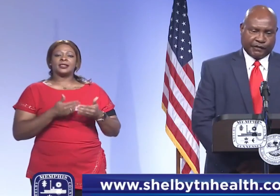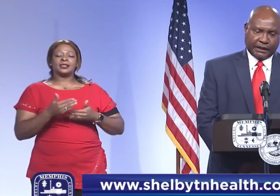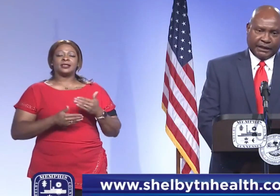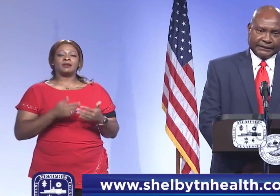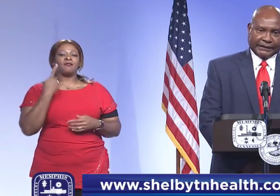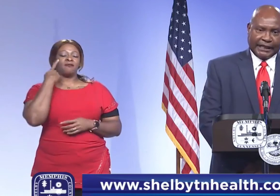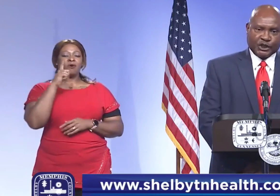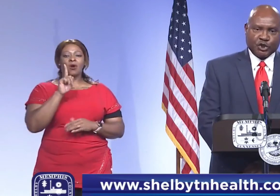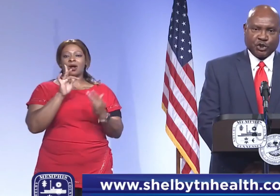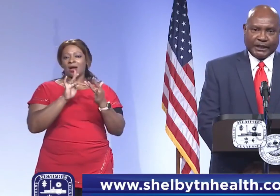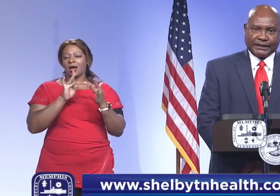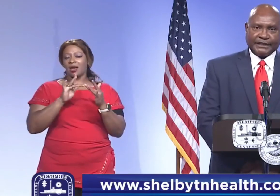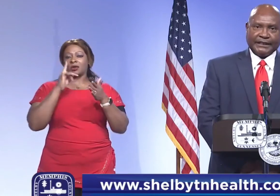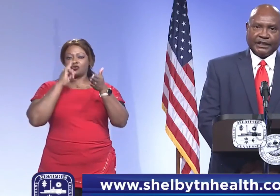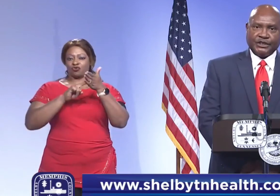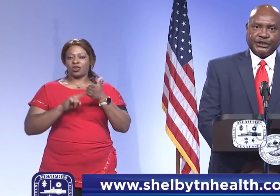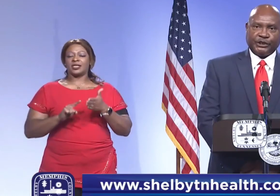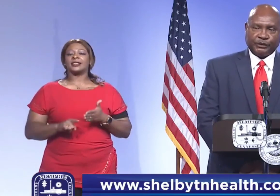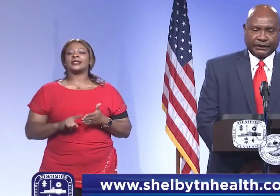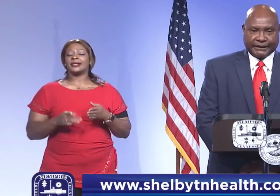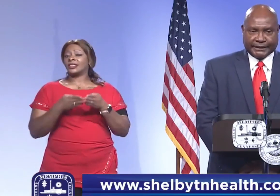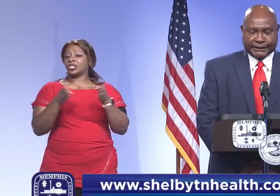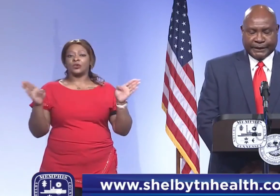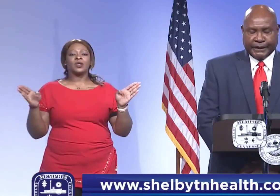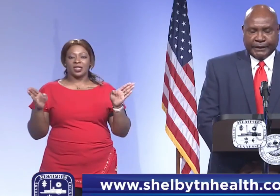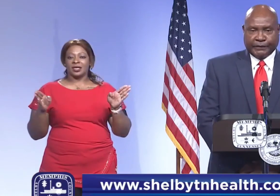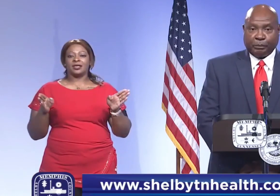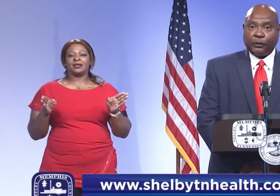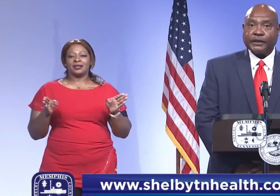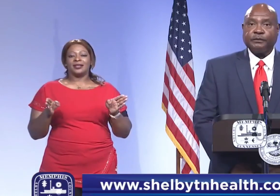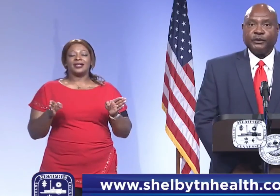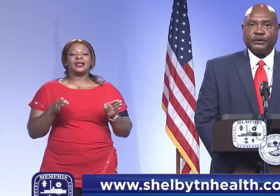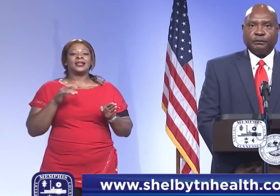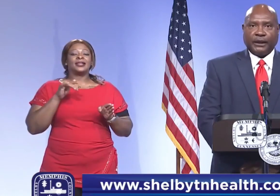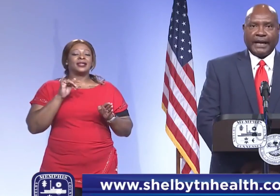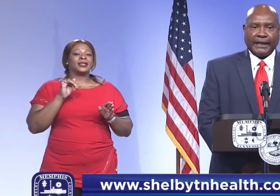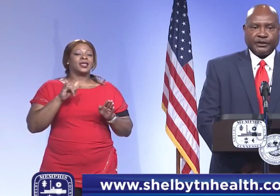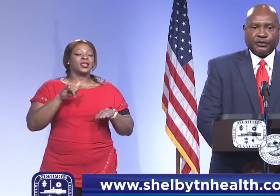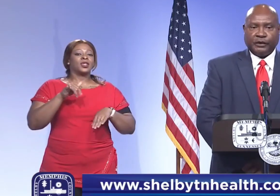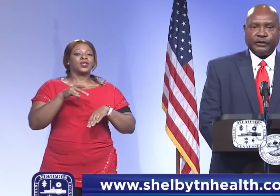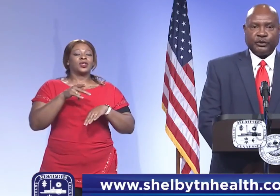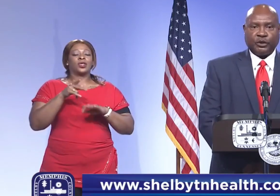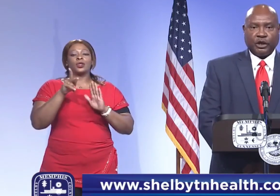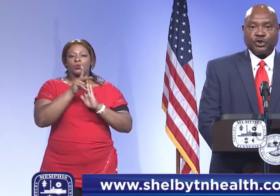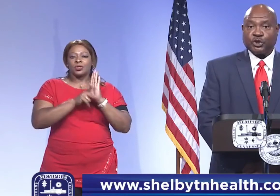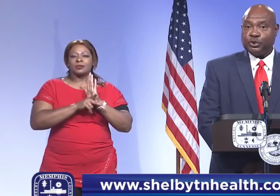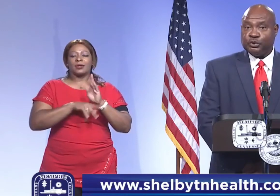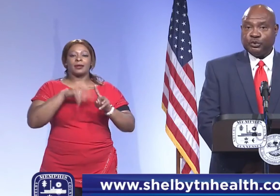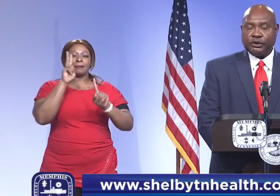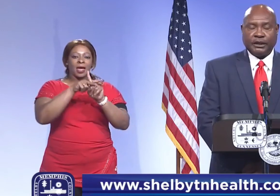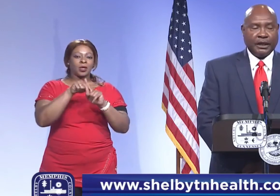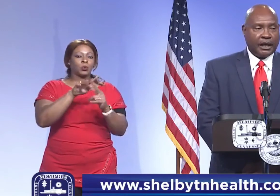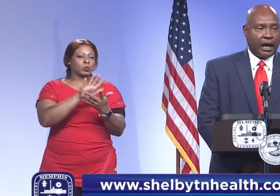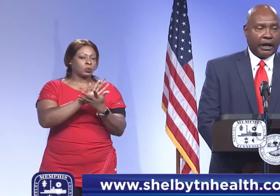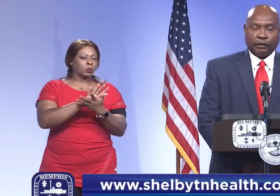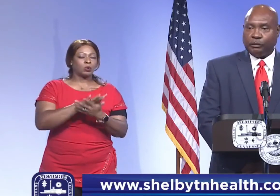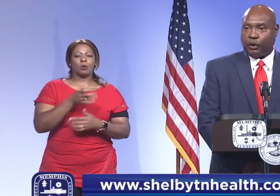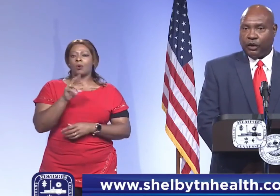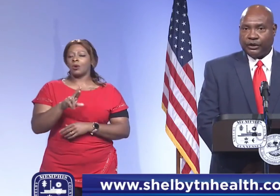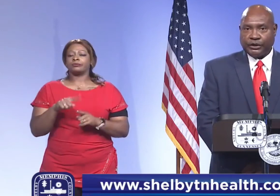of contact tracing in general, and the principles apply to whether you're a school,